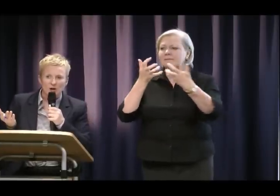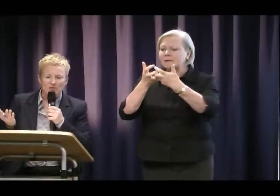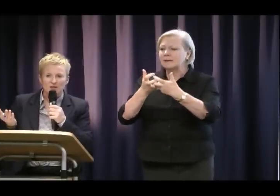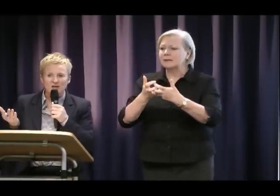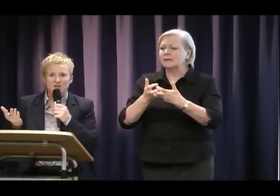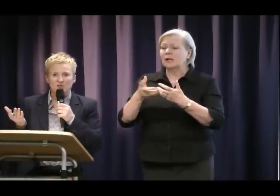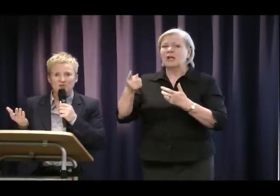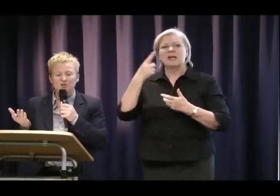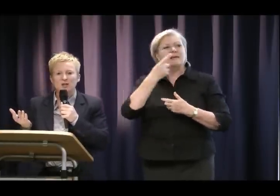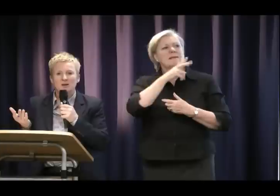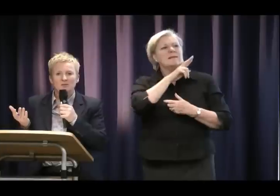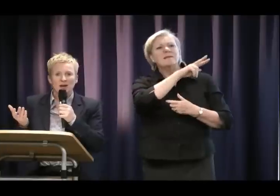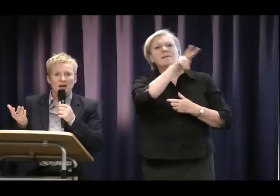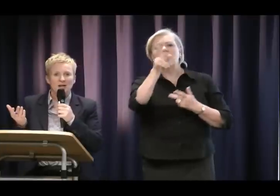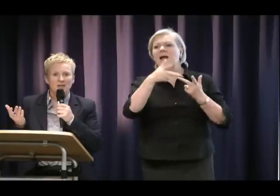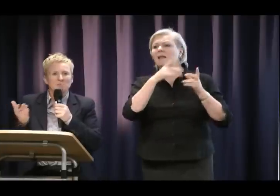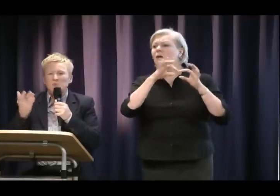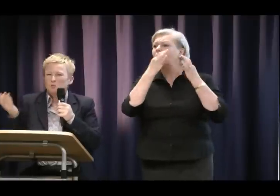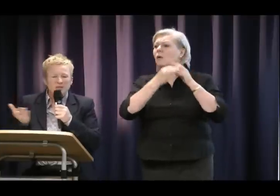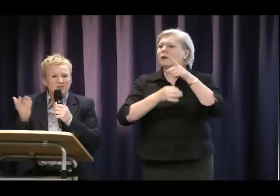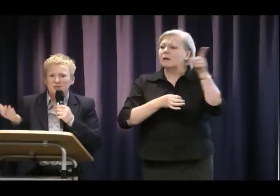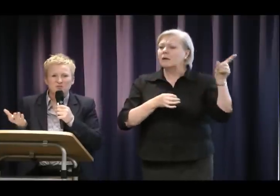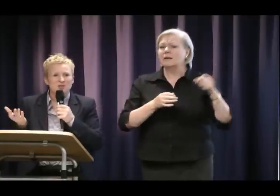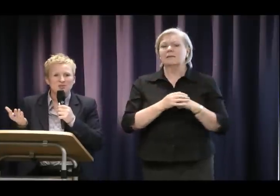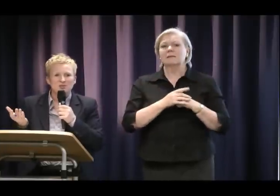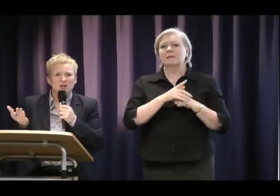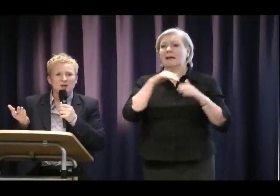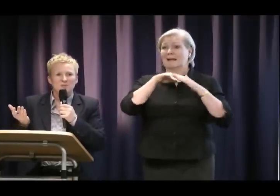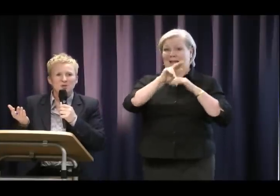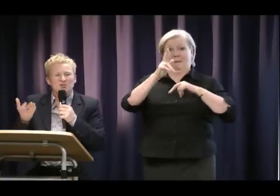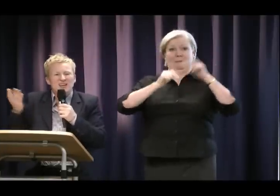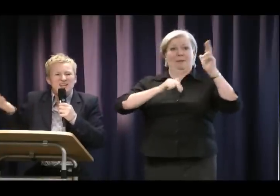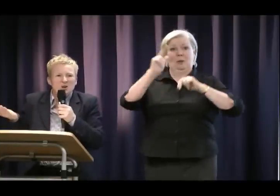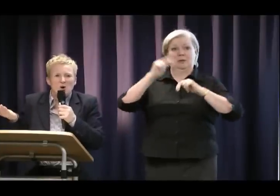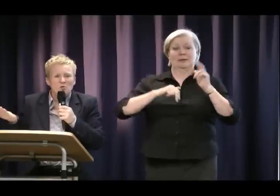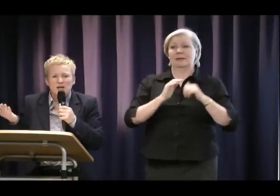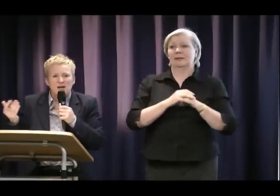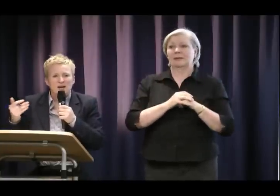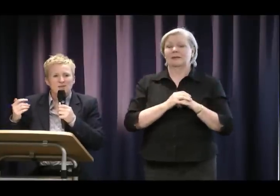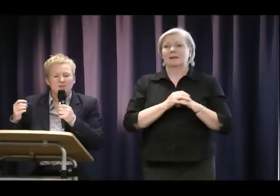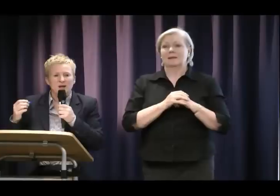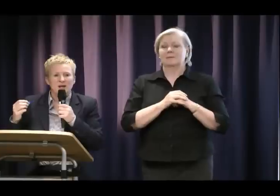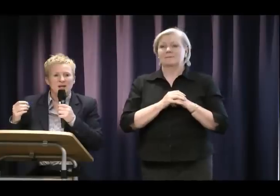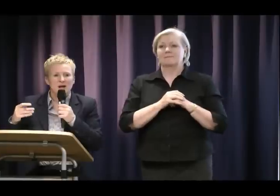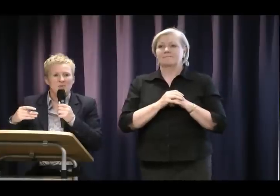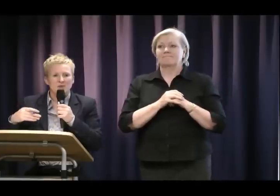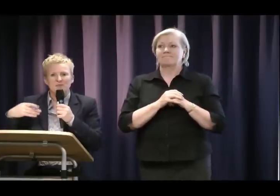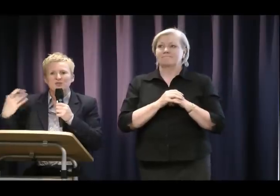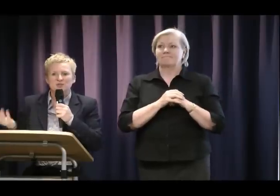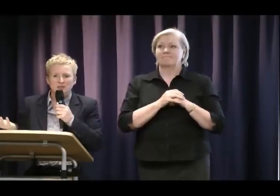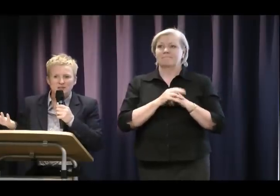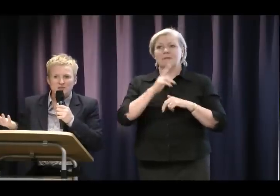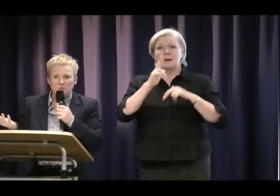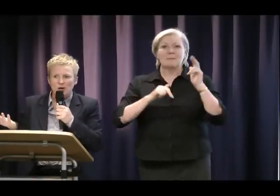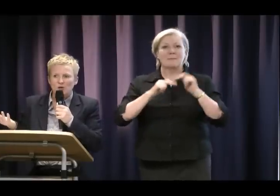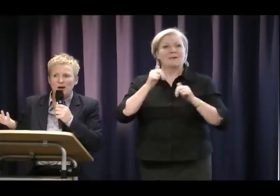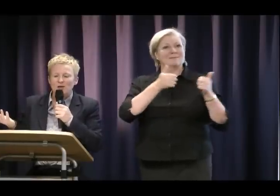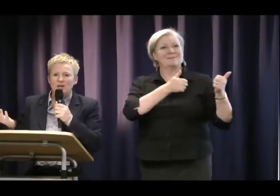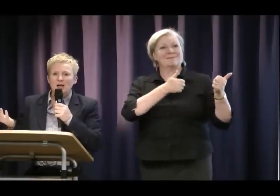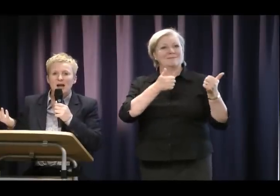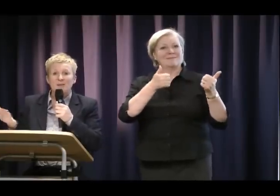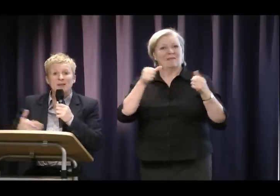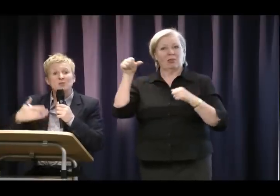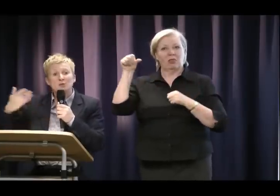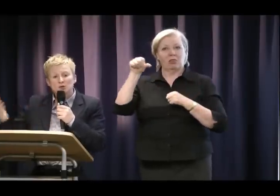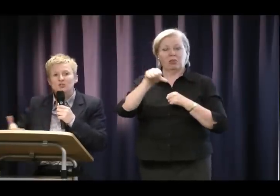see organisations that are in buildings that just, because they get older and their facilities wear